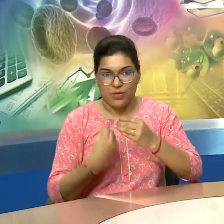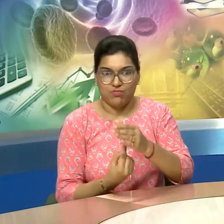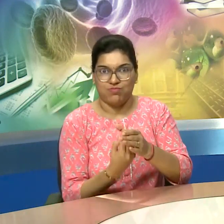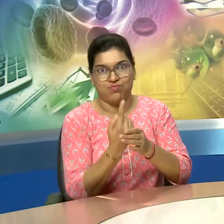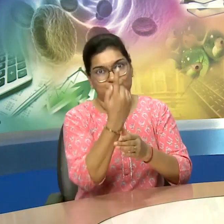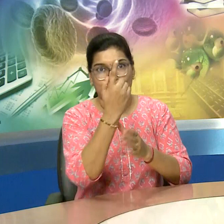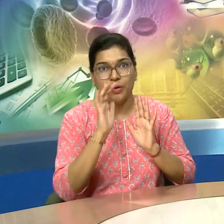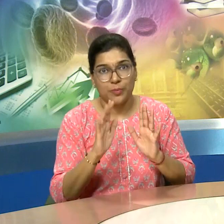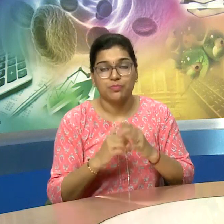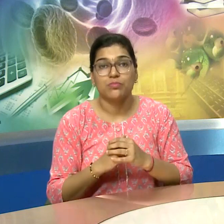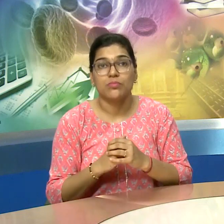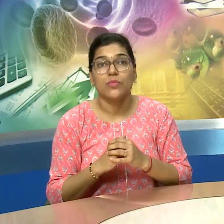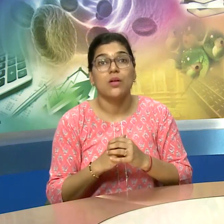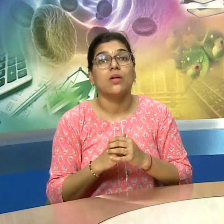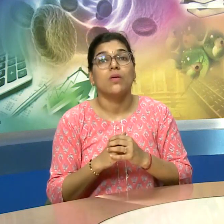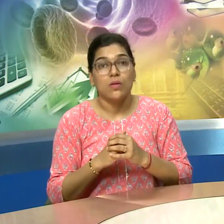and it does not let the erosion occur.